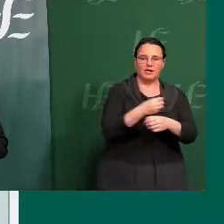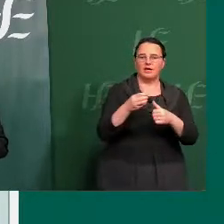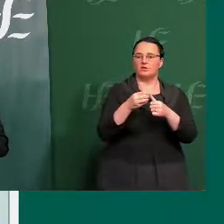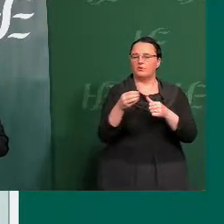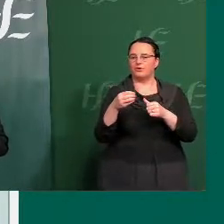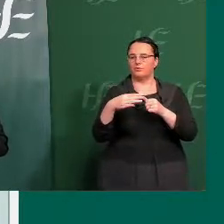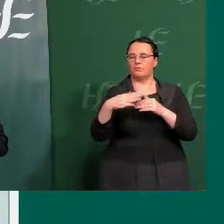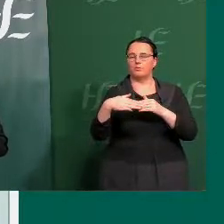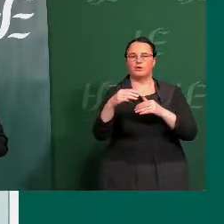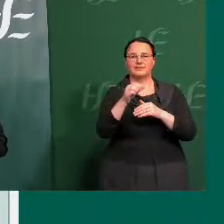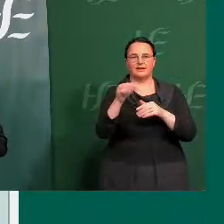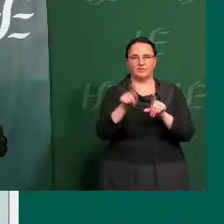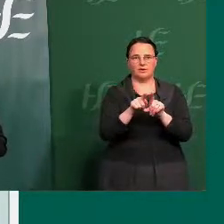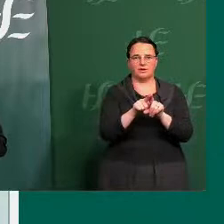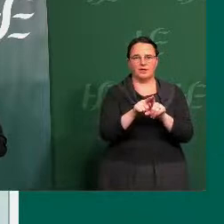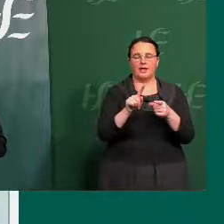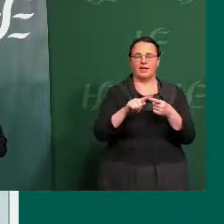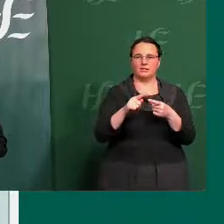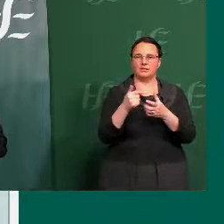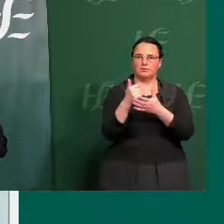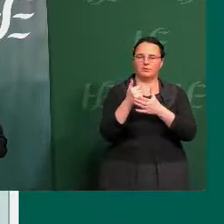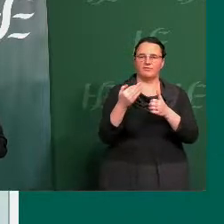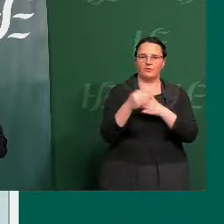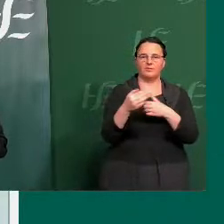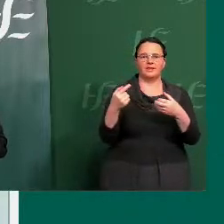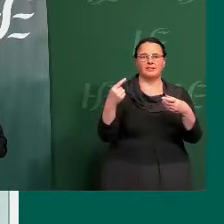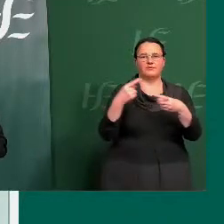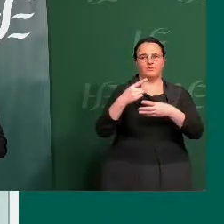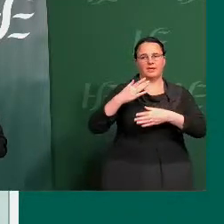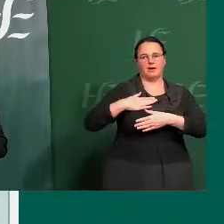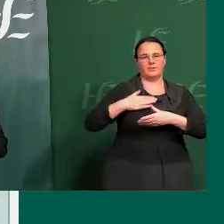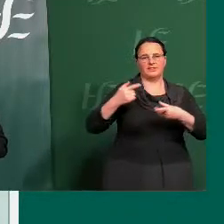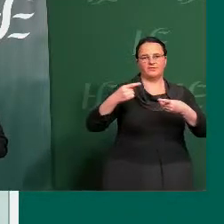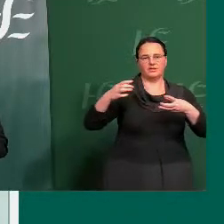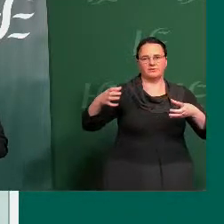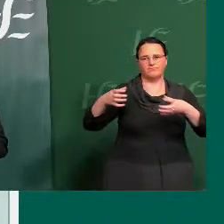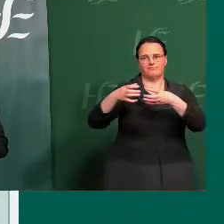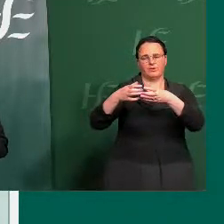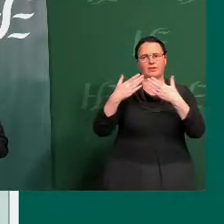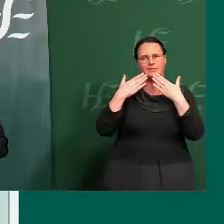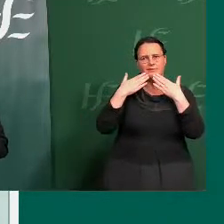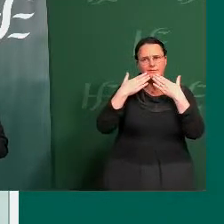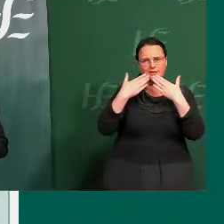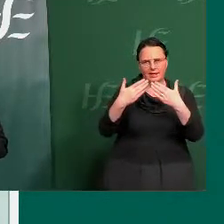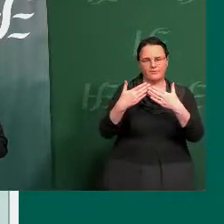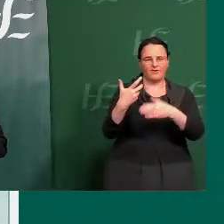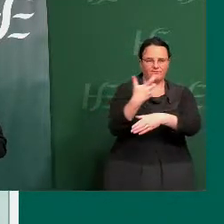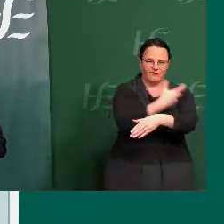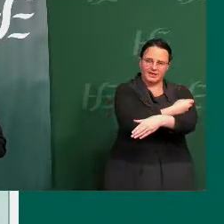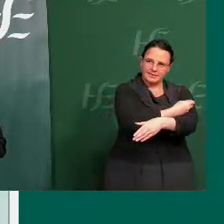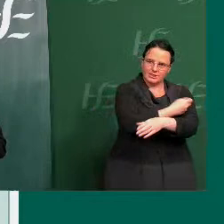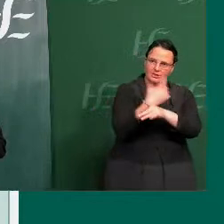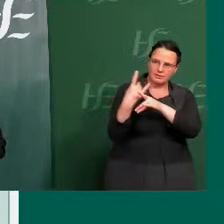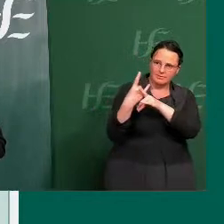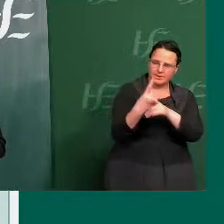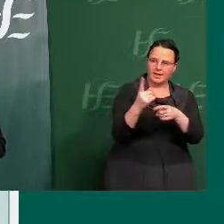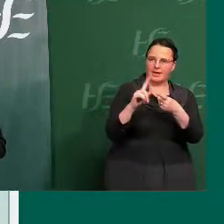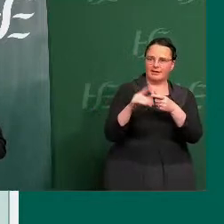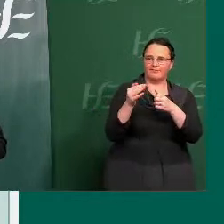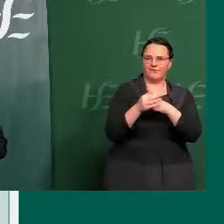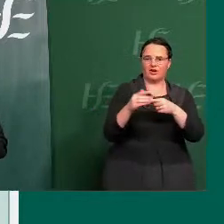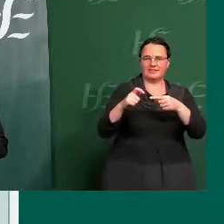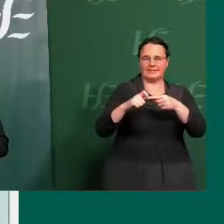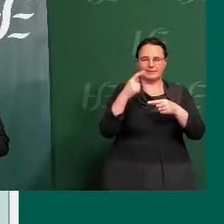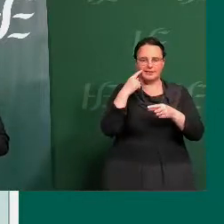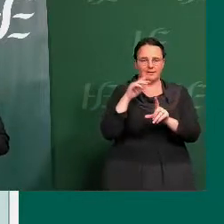overall. We've had further supports from the Defence Forces, and I want to thank them for that, both in terms of vaccination, but also in terms of testing and